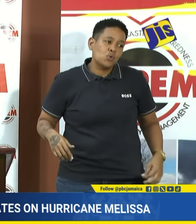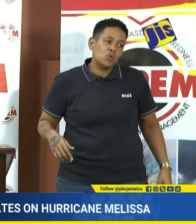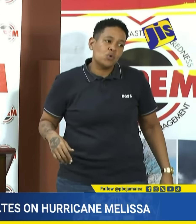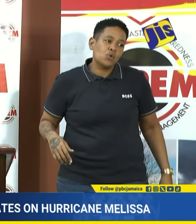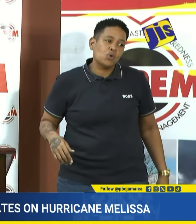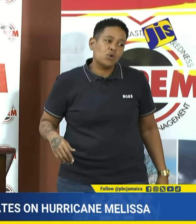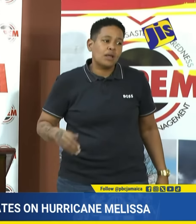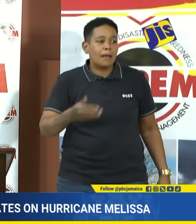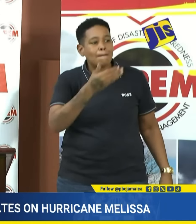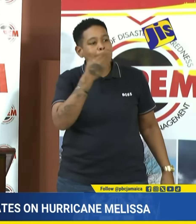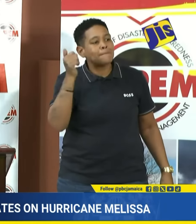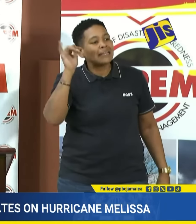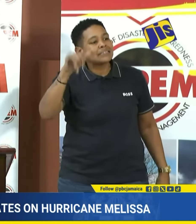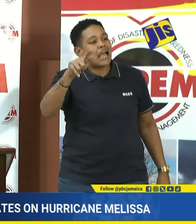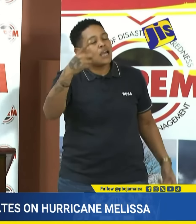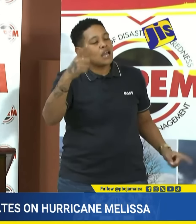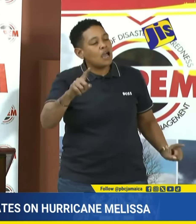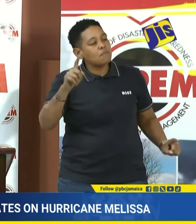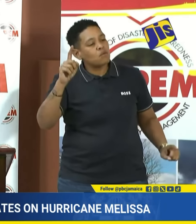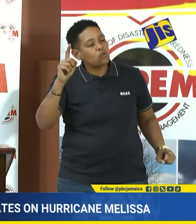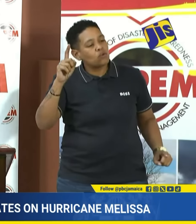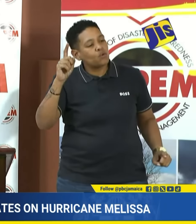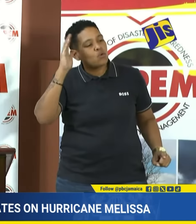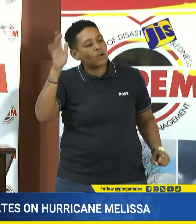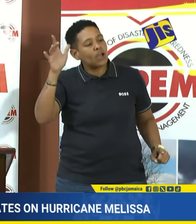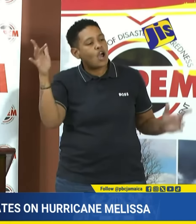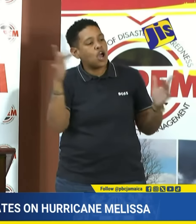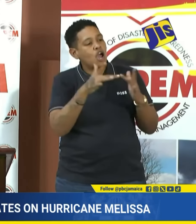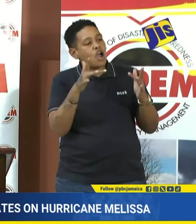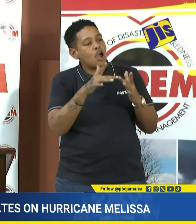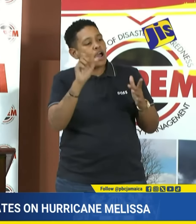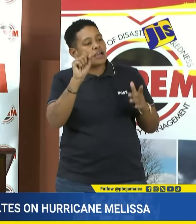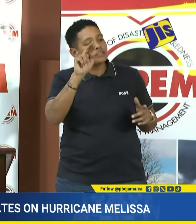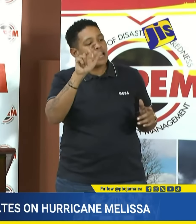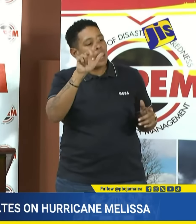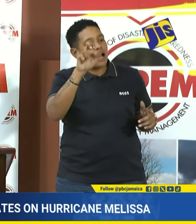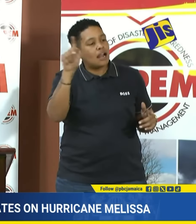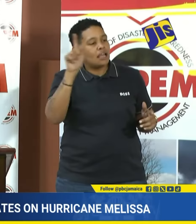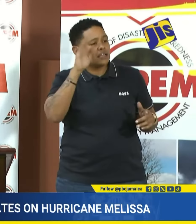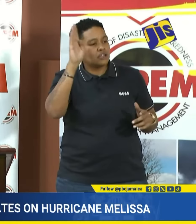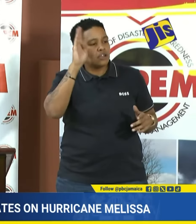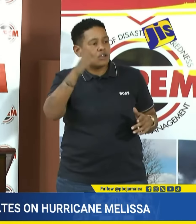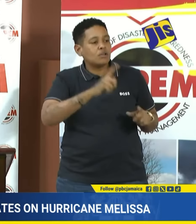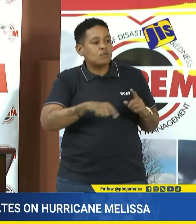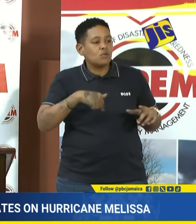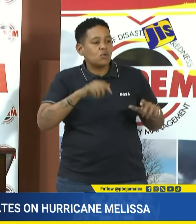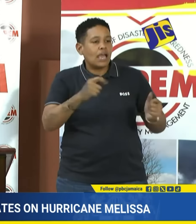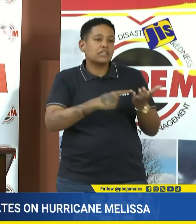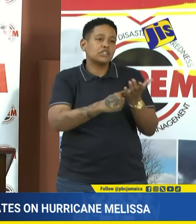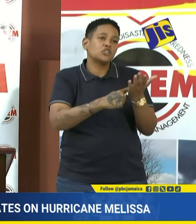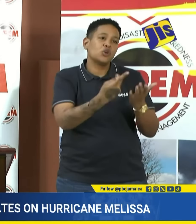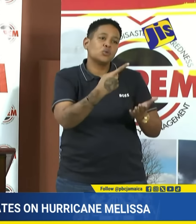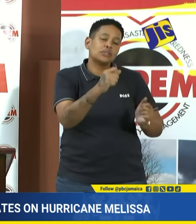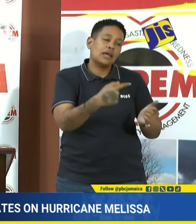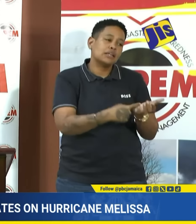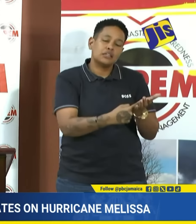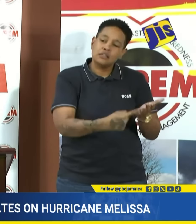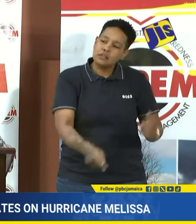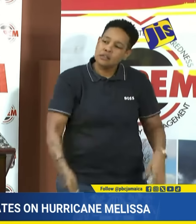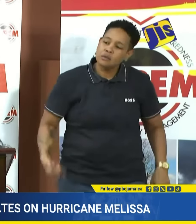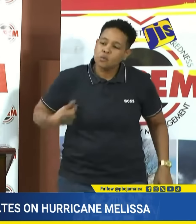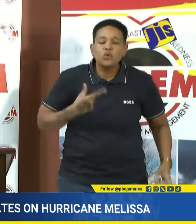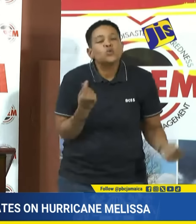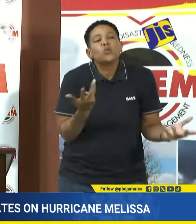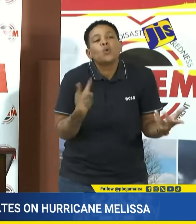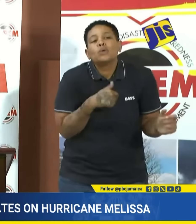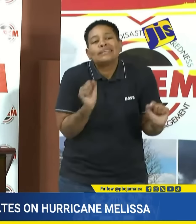storm. The best case scenario for that would be to be in touch with Starlink directly. But Okay. We can discuss it. Okay. We'll do what we